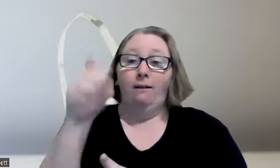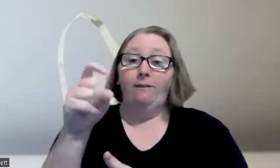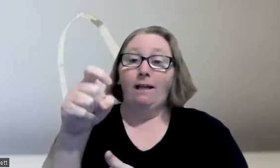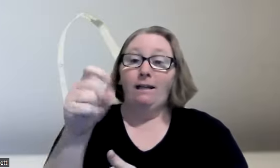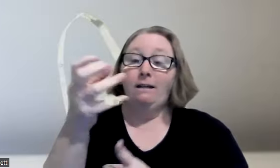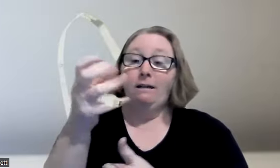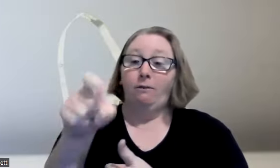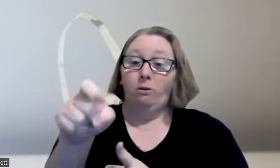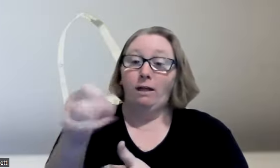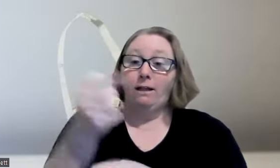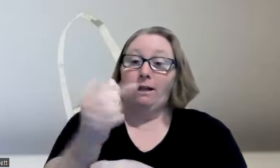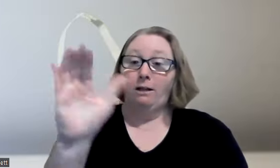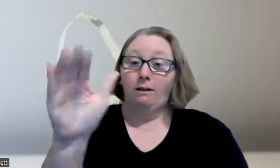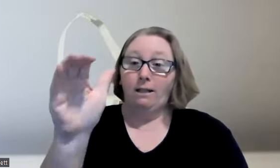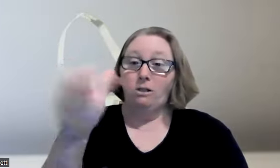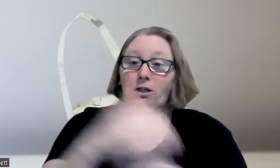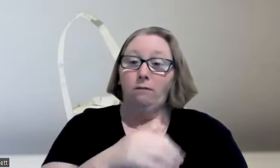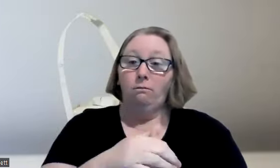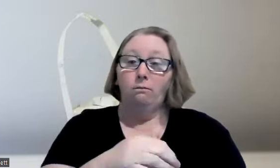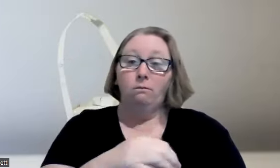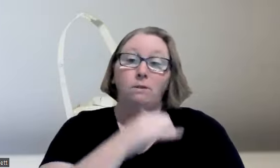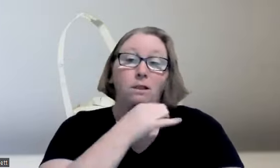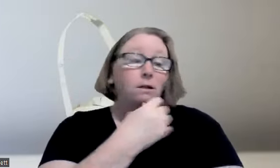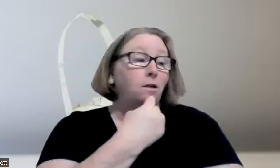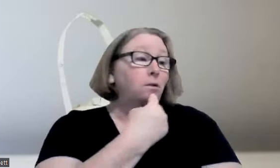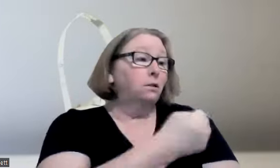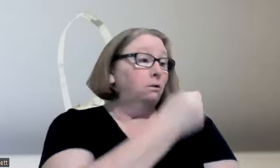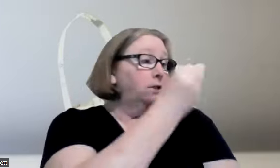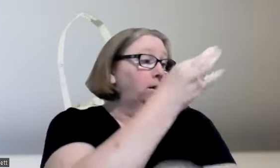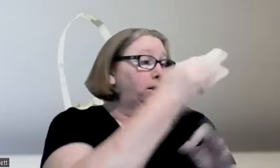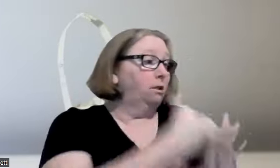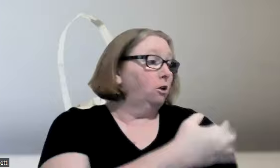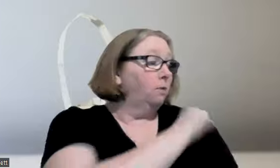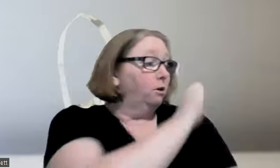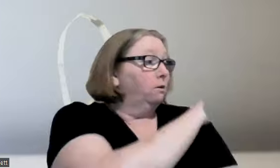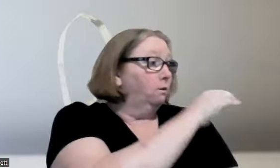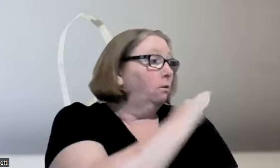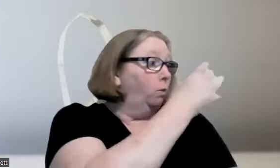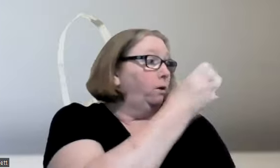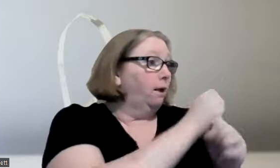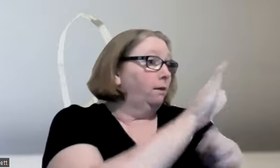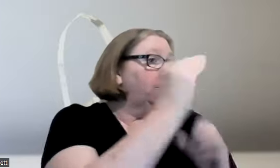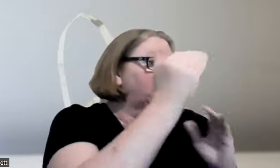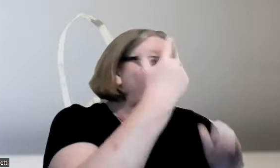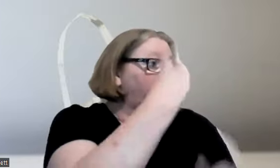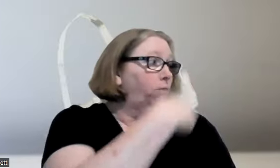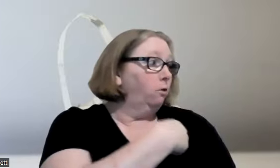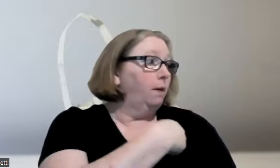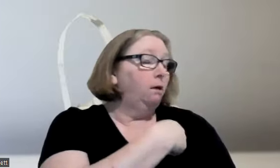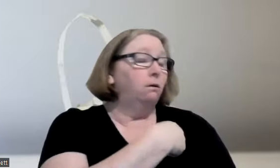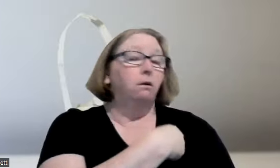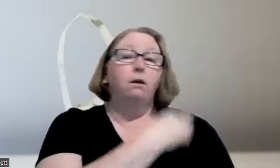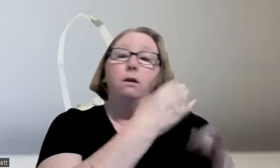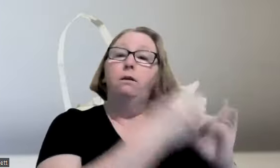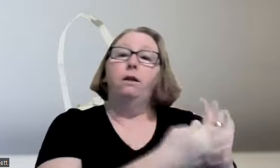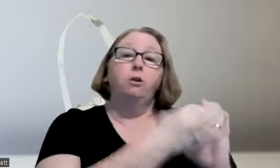If you need to get their attention, don't tell the interpreter, will you get their attention for me? The